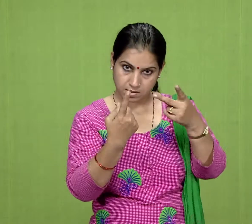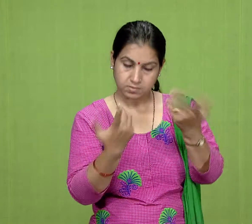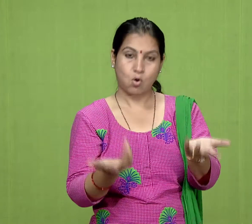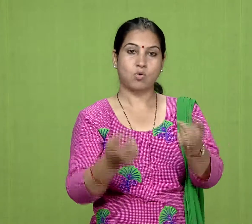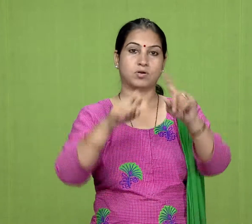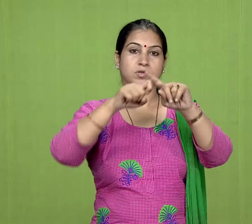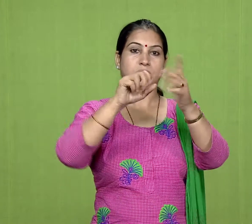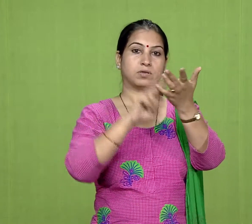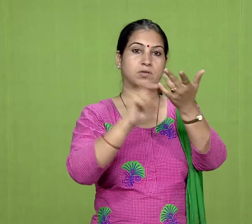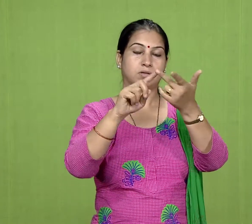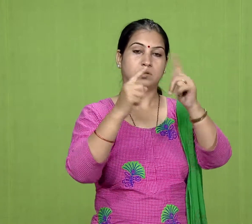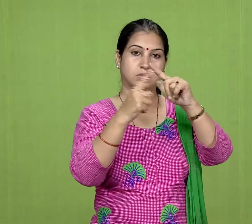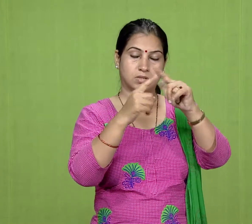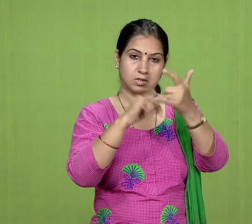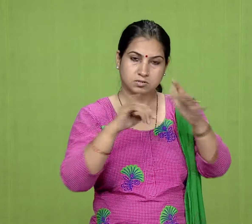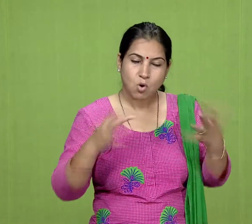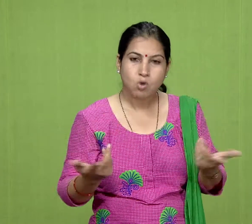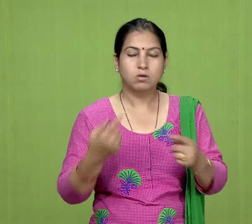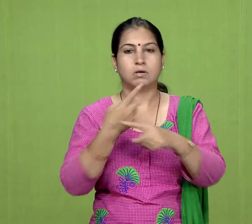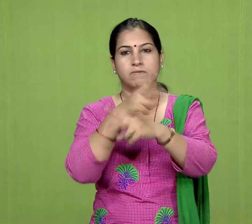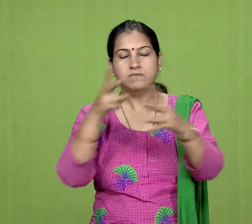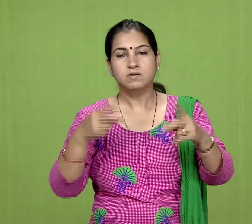knits, and woven fabrics.